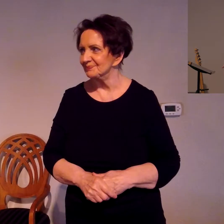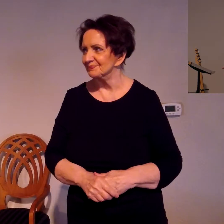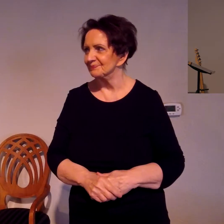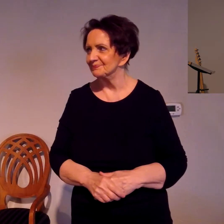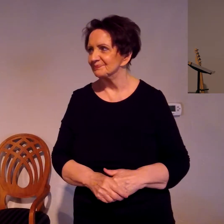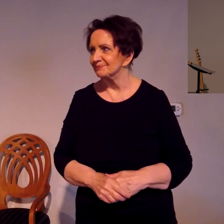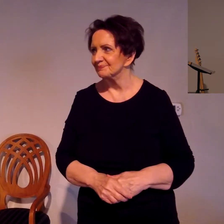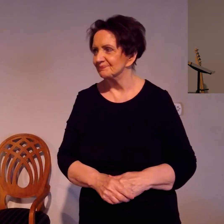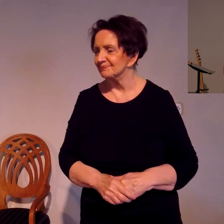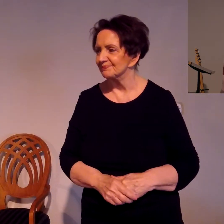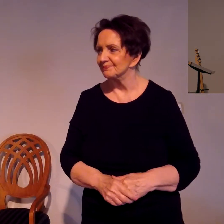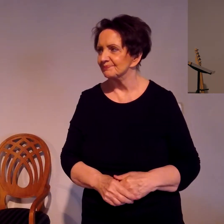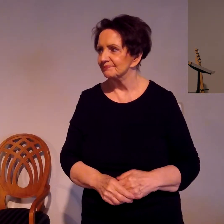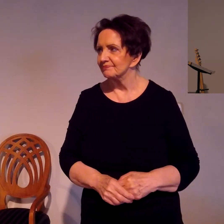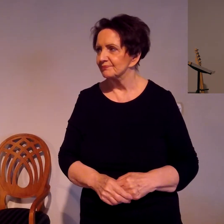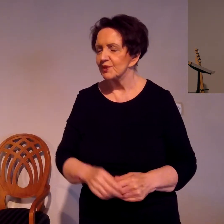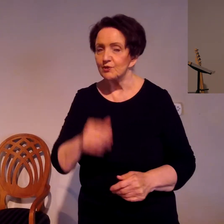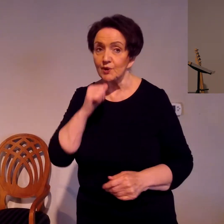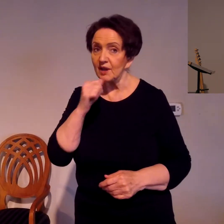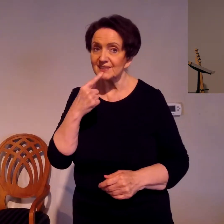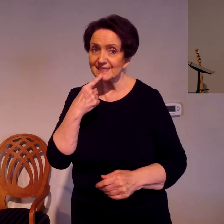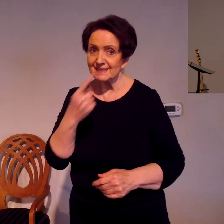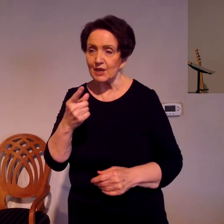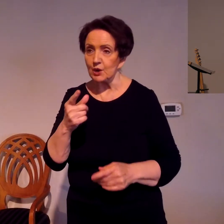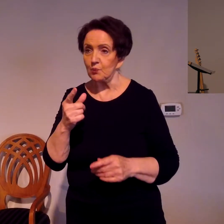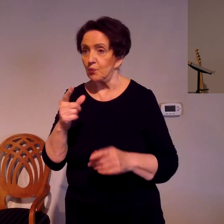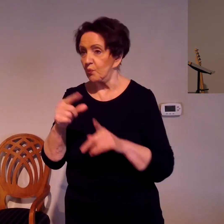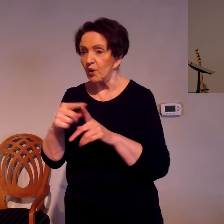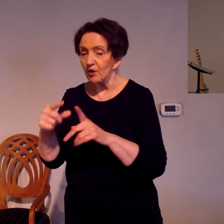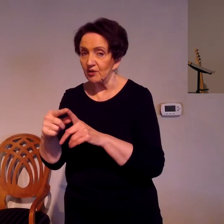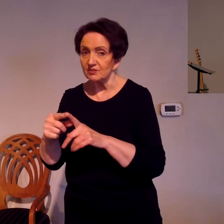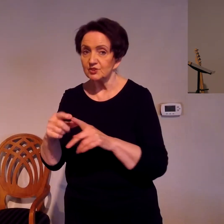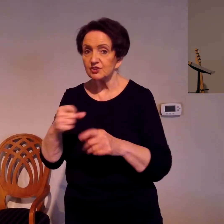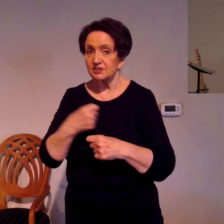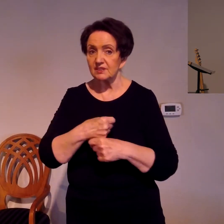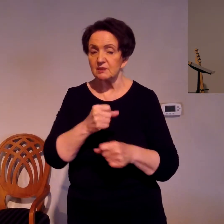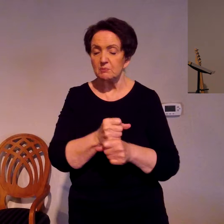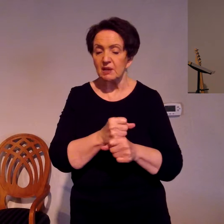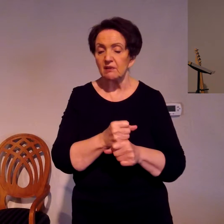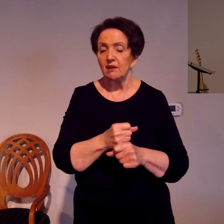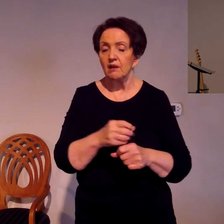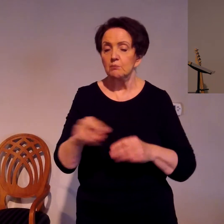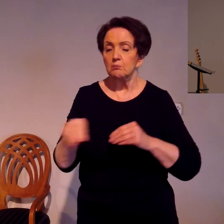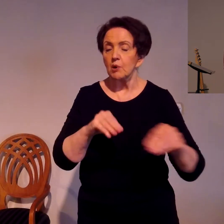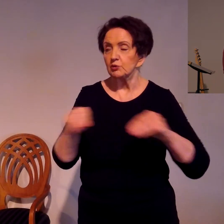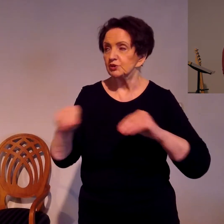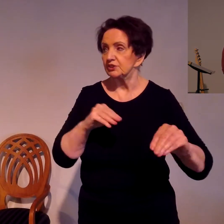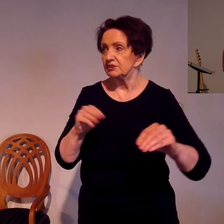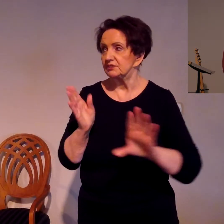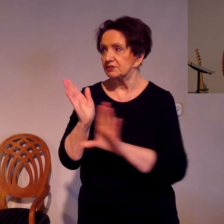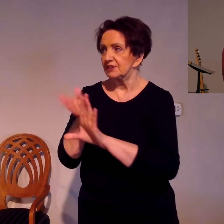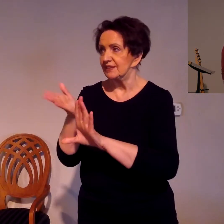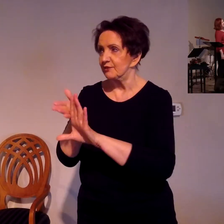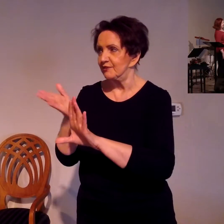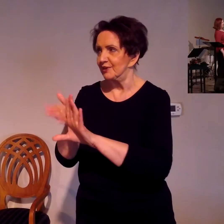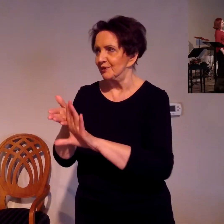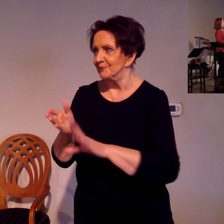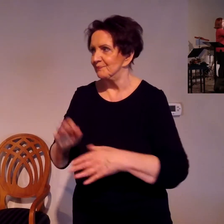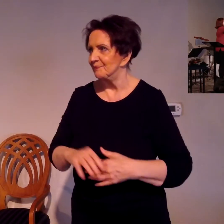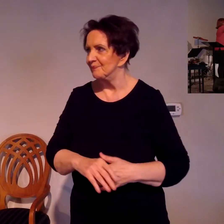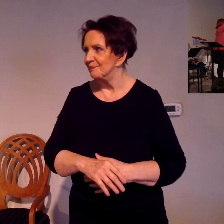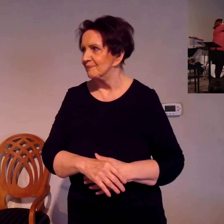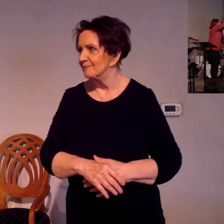rather than saying any words, we're gonna have you make motions that interfere with her communication. So you're her past pattern,